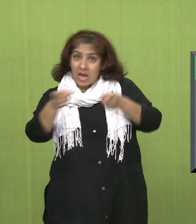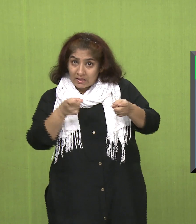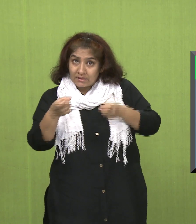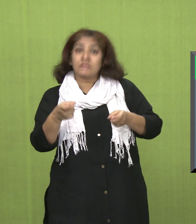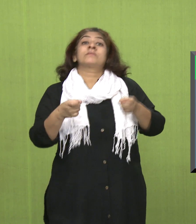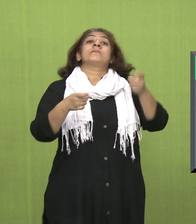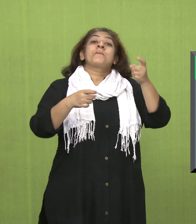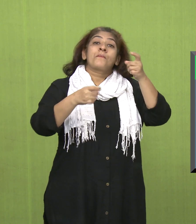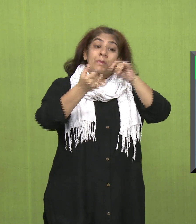management.